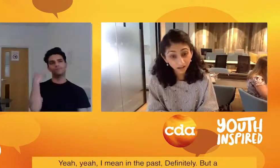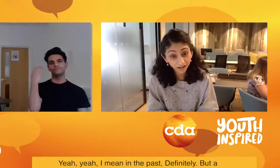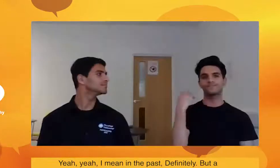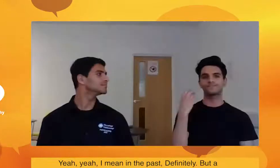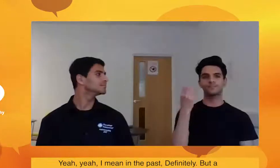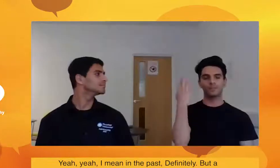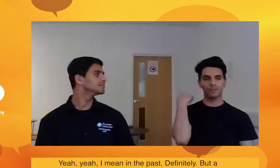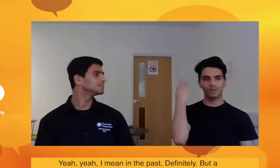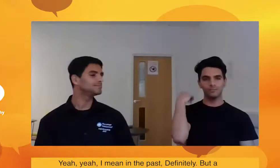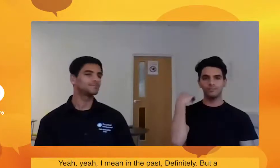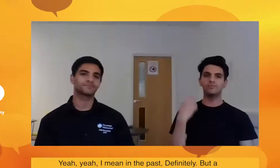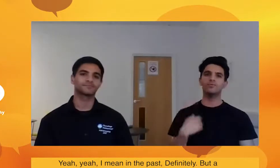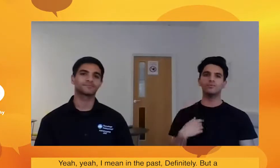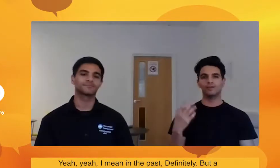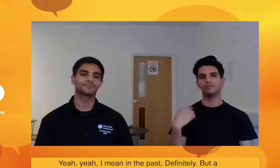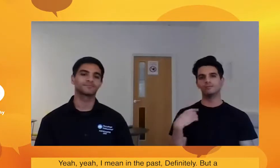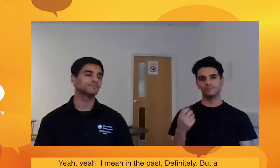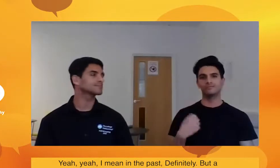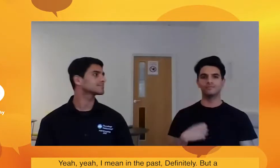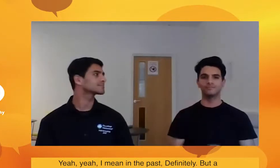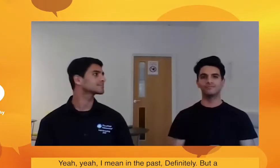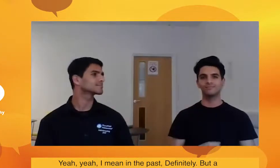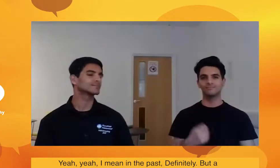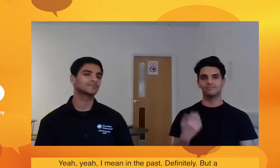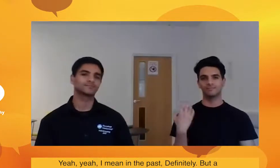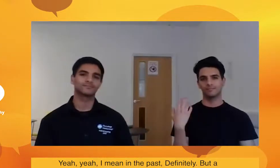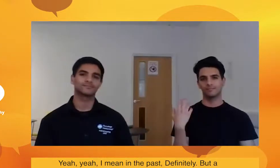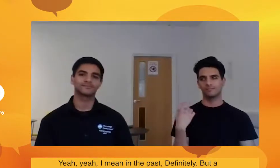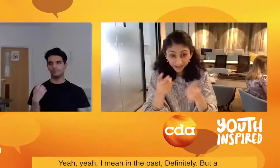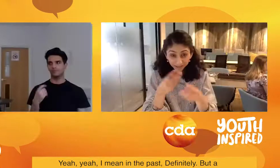Yeah, I mean in the past, definitely.